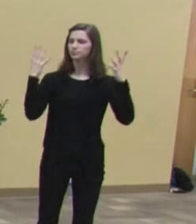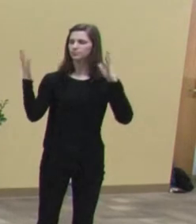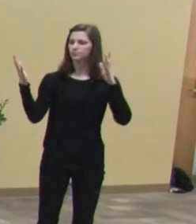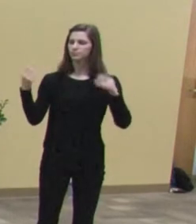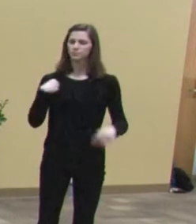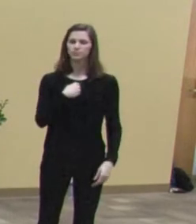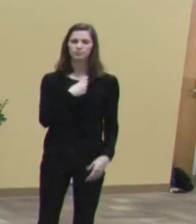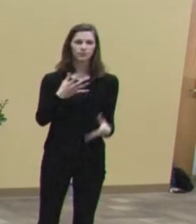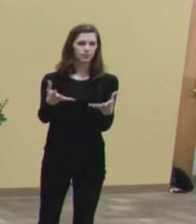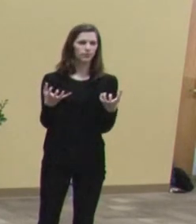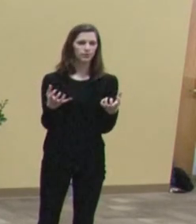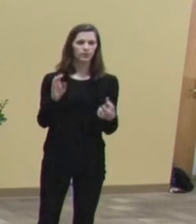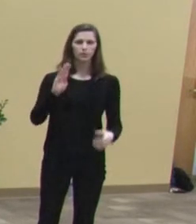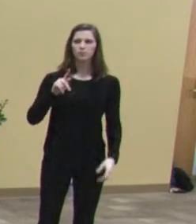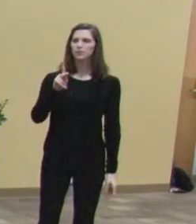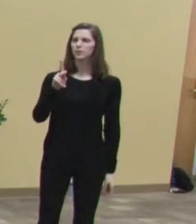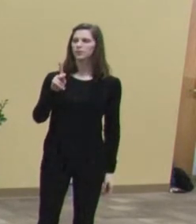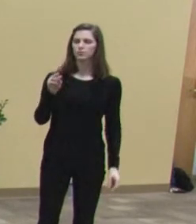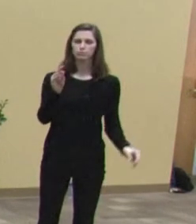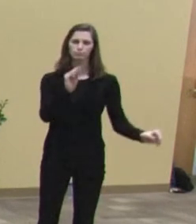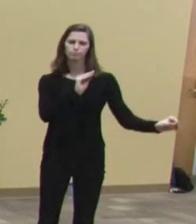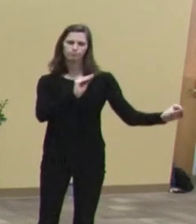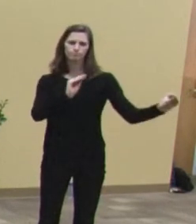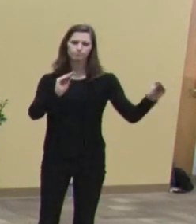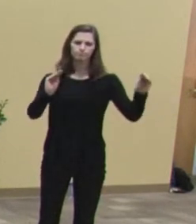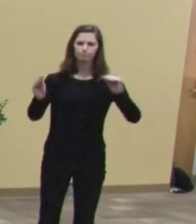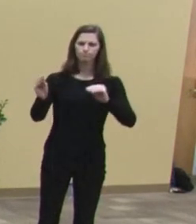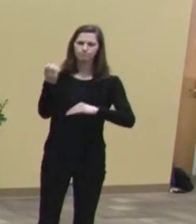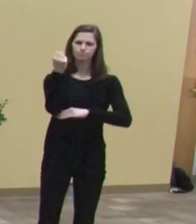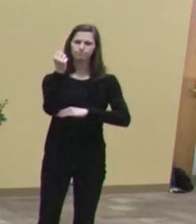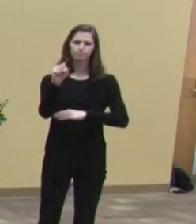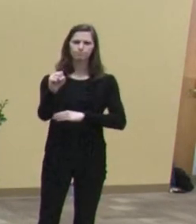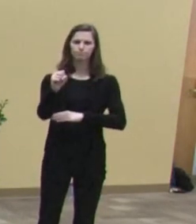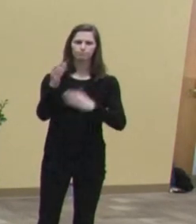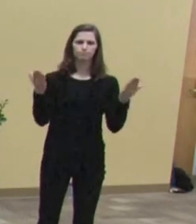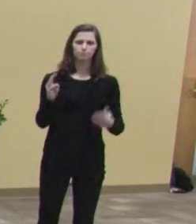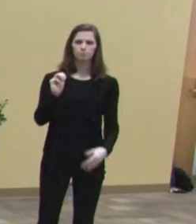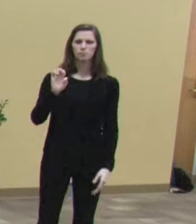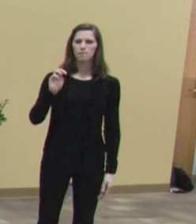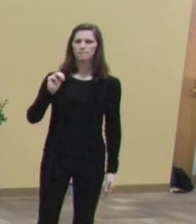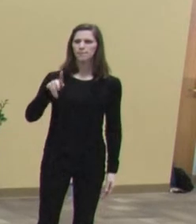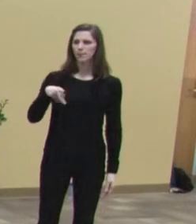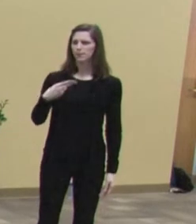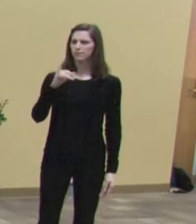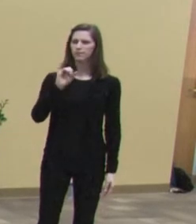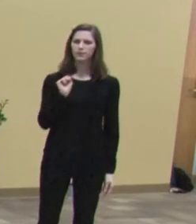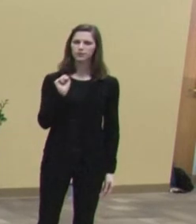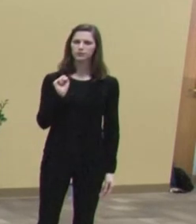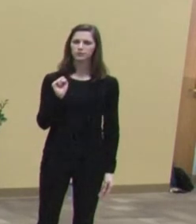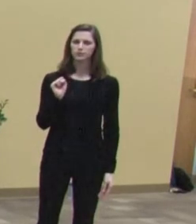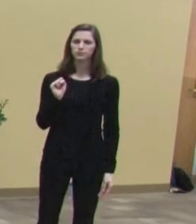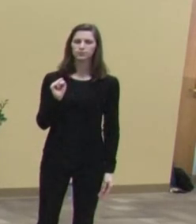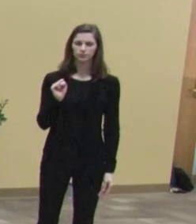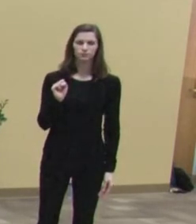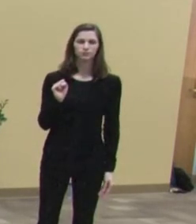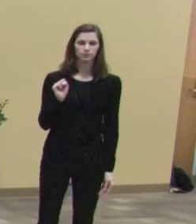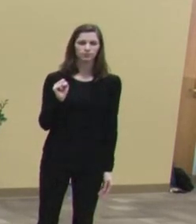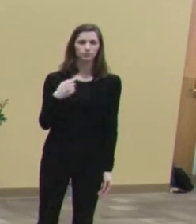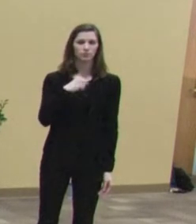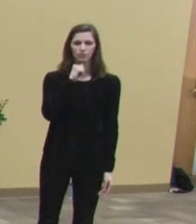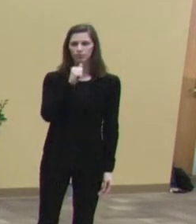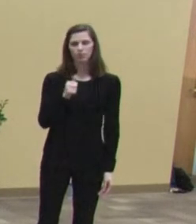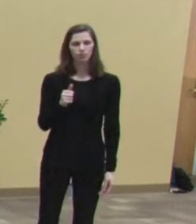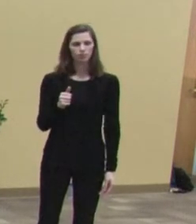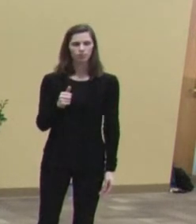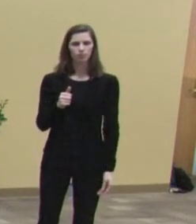We want a bank-in movement in Memphis. Go by the Savings and Loan Association. I'm not asking